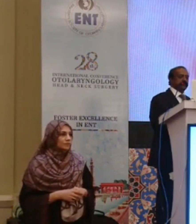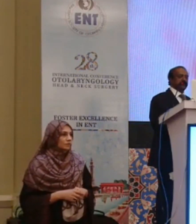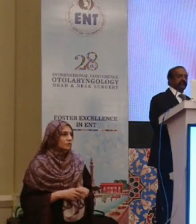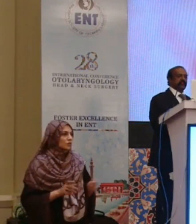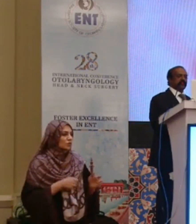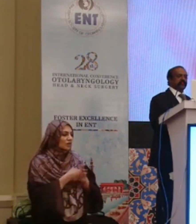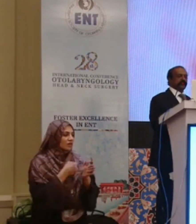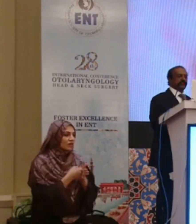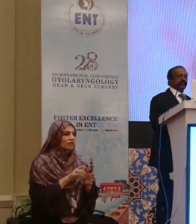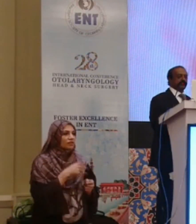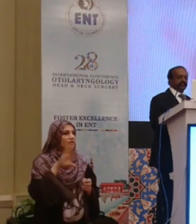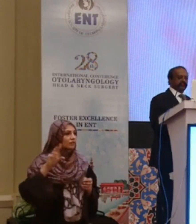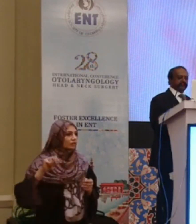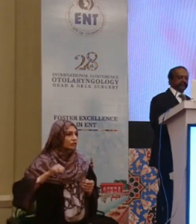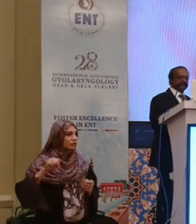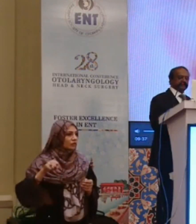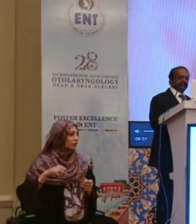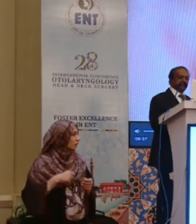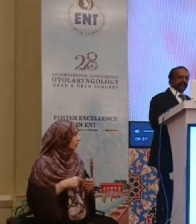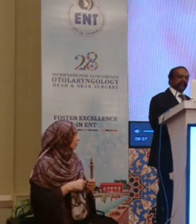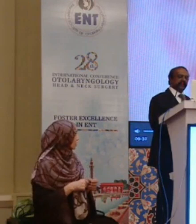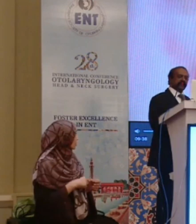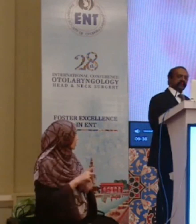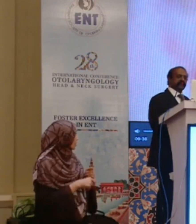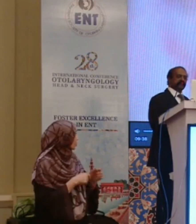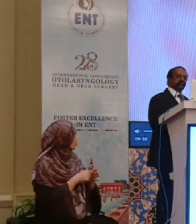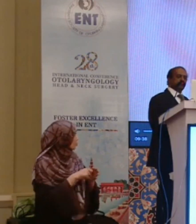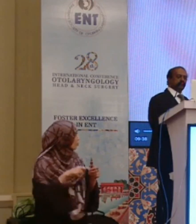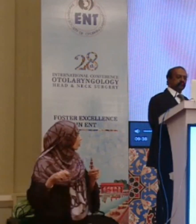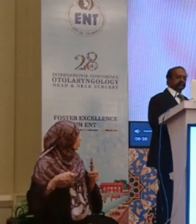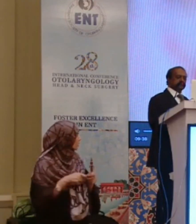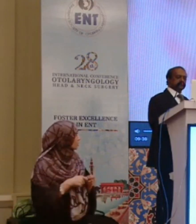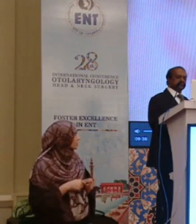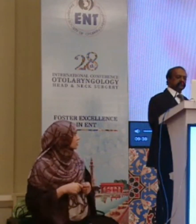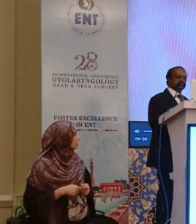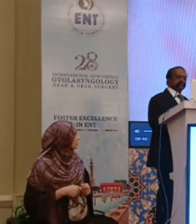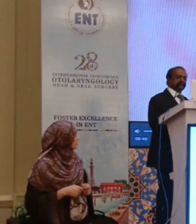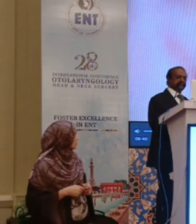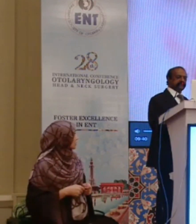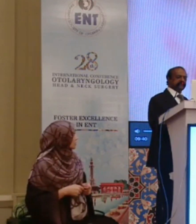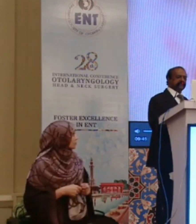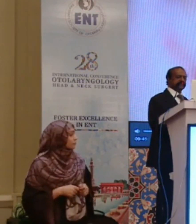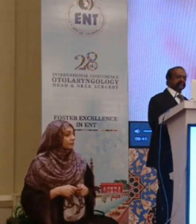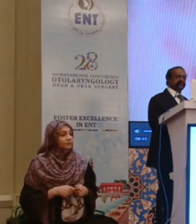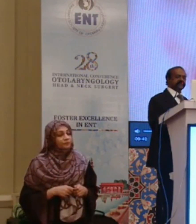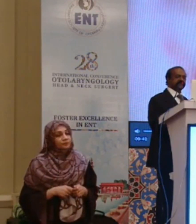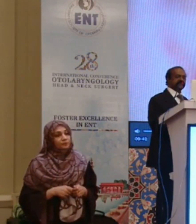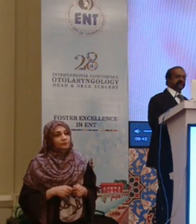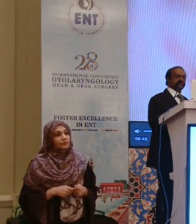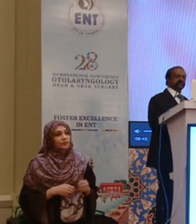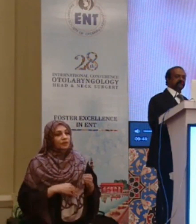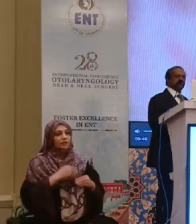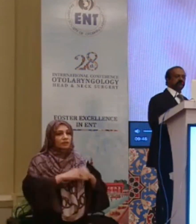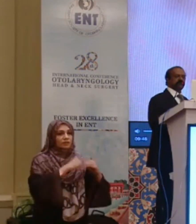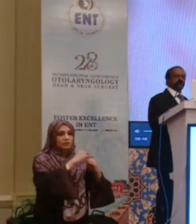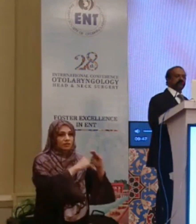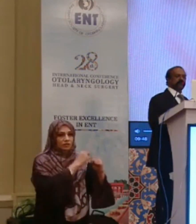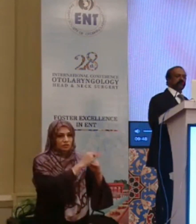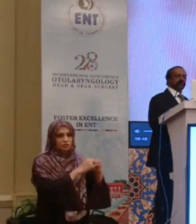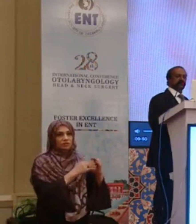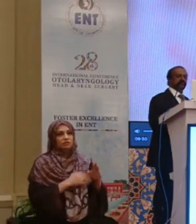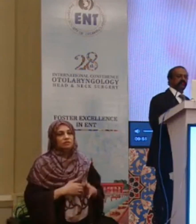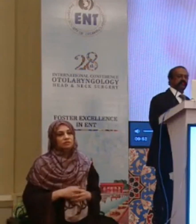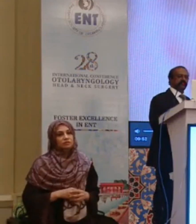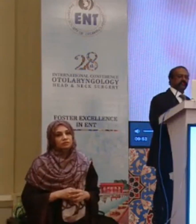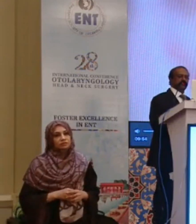pull that and give room for any recurrence. And again, the whole ossicular chain was intact in this case. So,